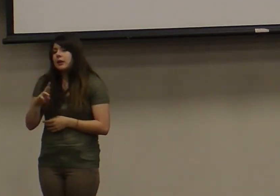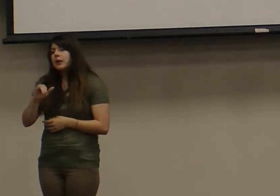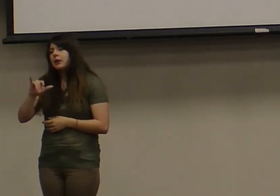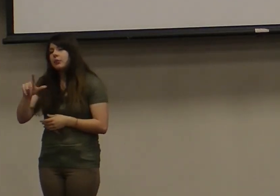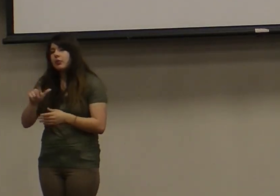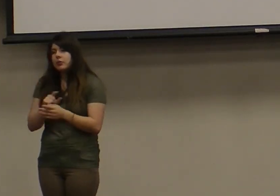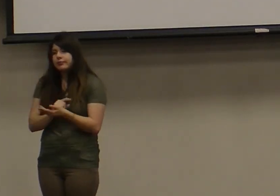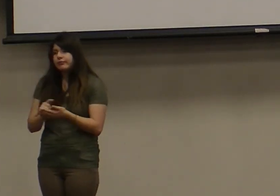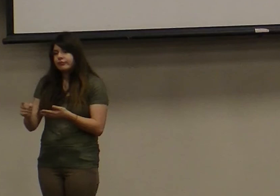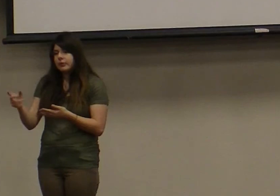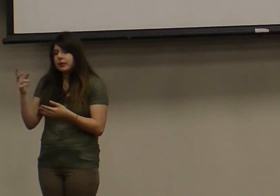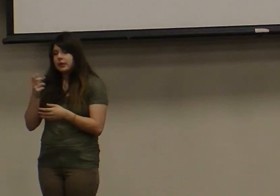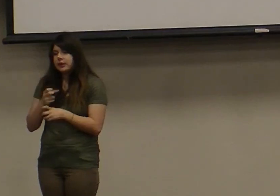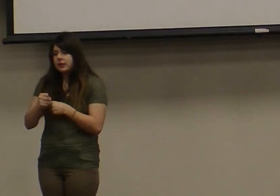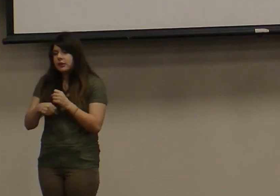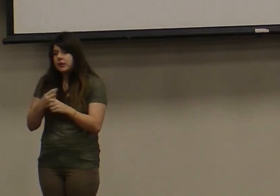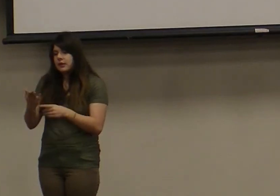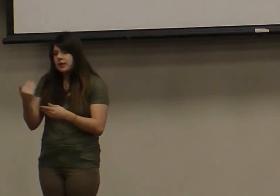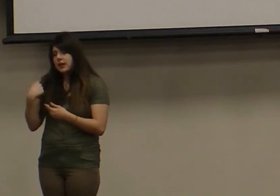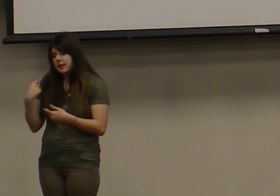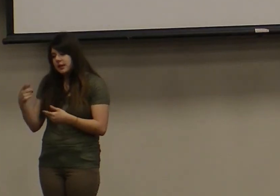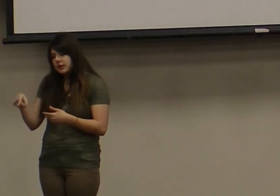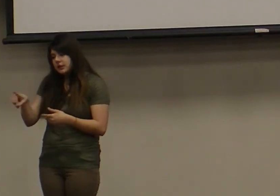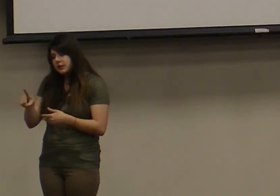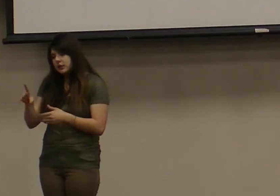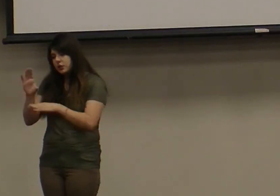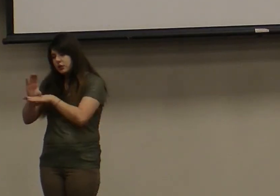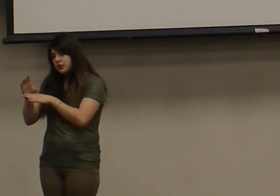Lampasas celebrated their 100th anniversary.